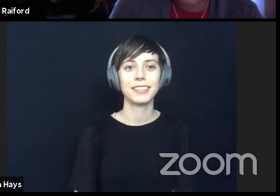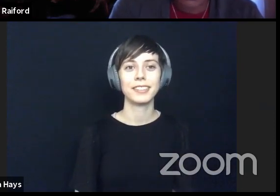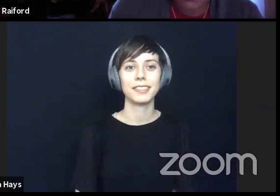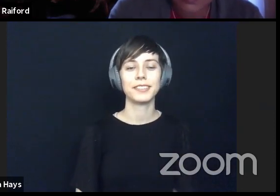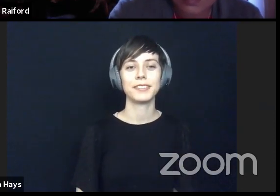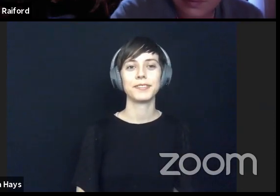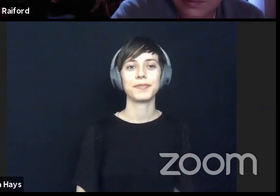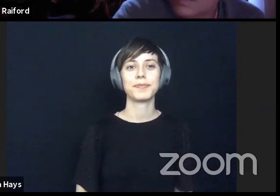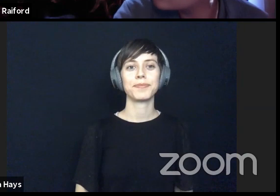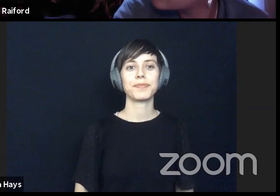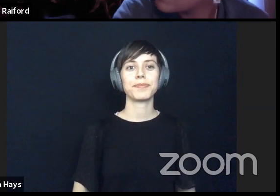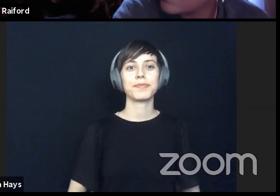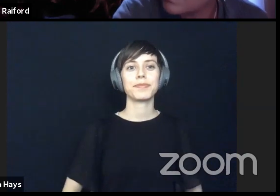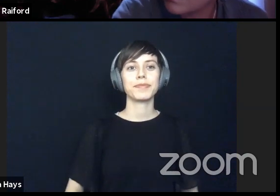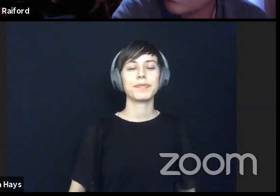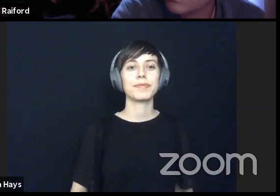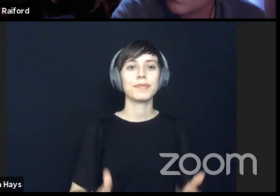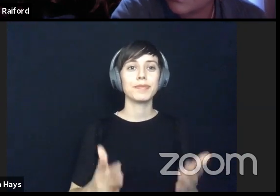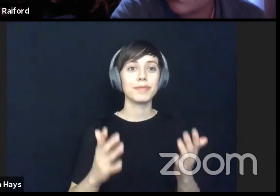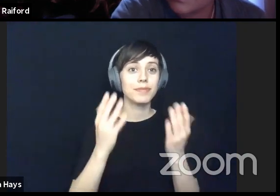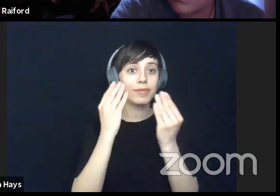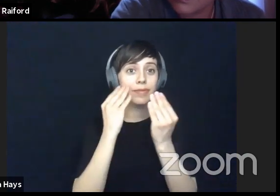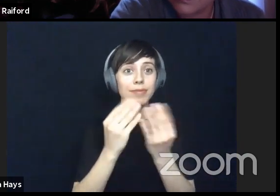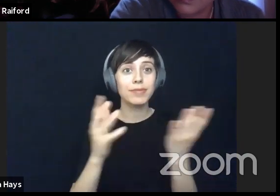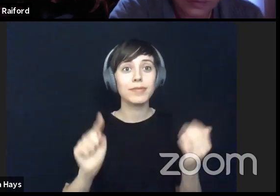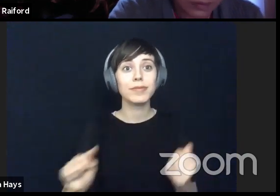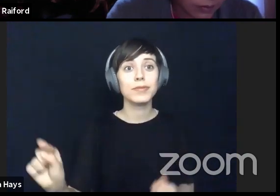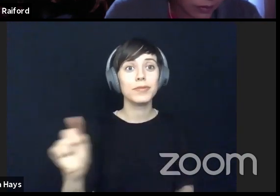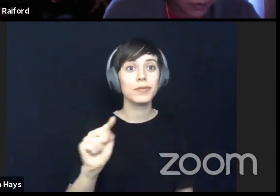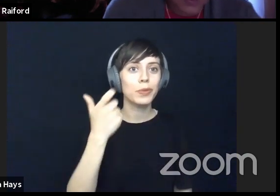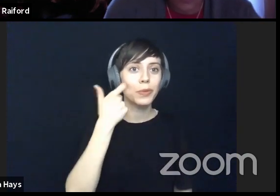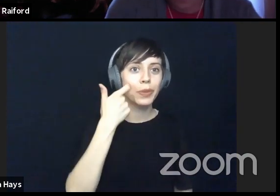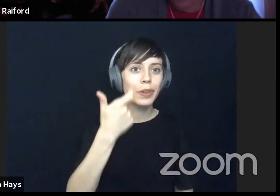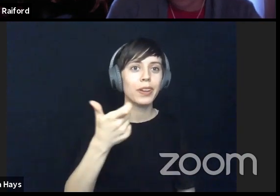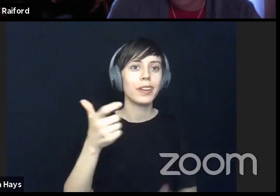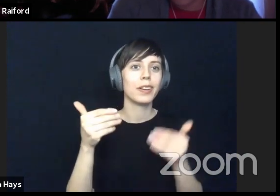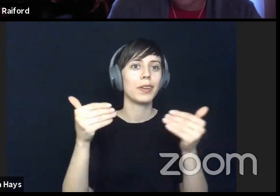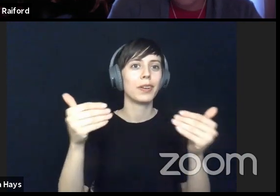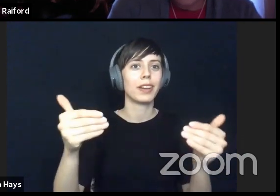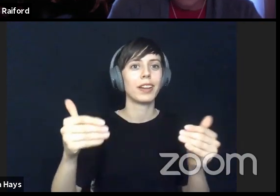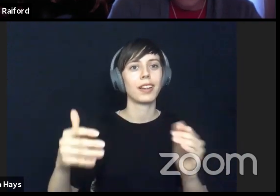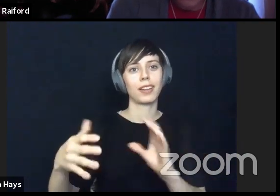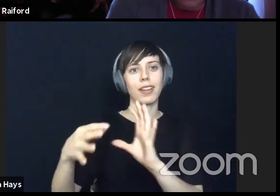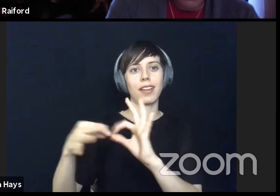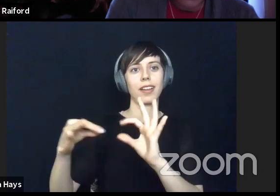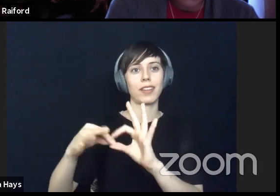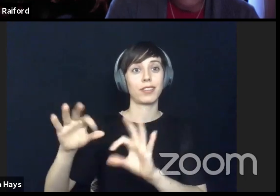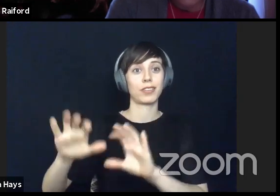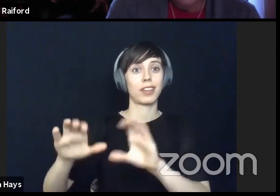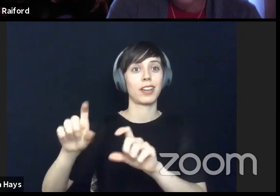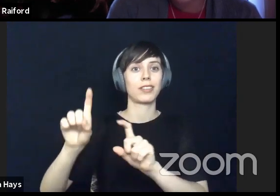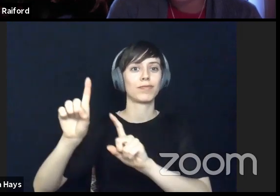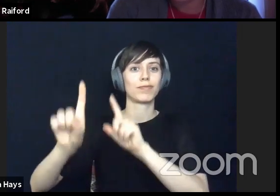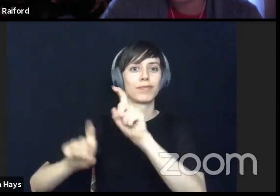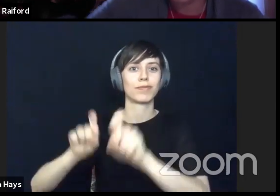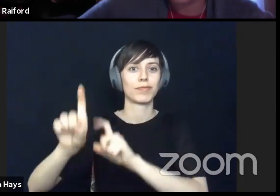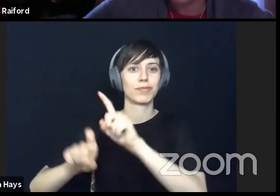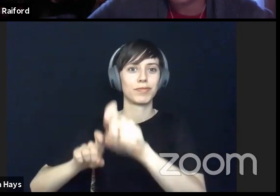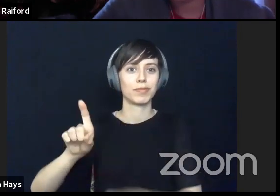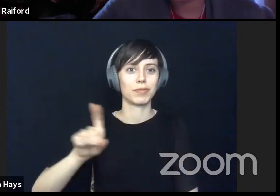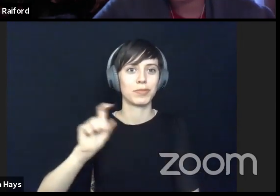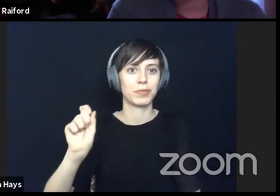Okay, so as a reminder to our viewers, please ask your questions for Teressa in the online chat. This is your opportunity